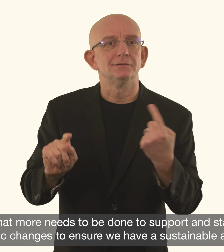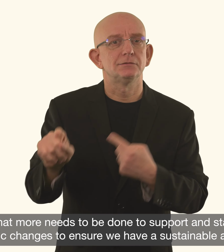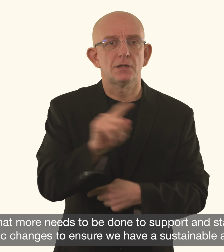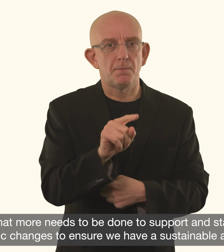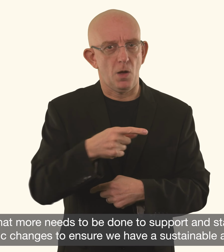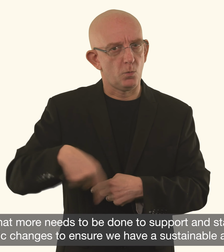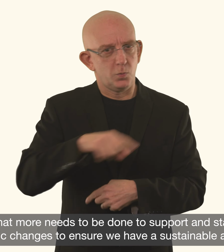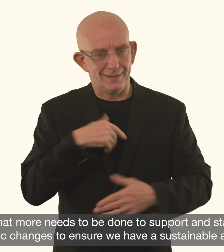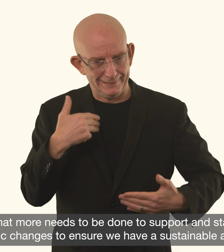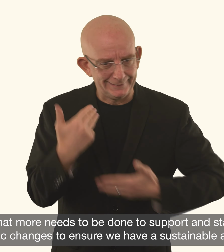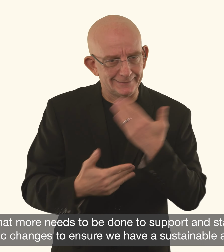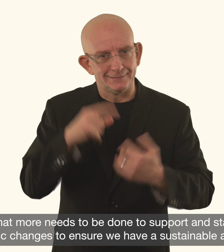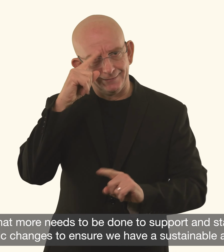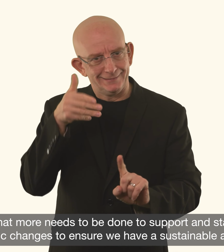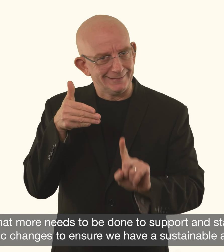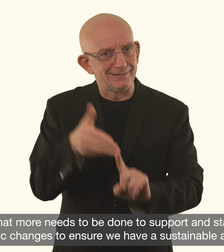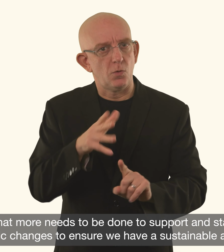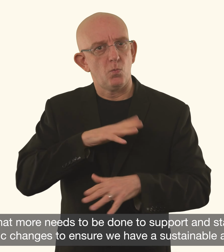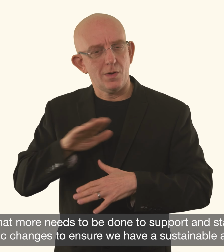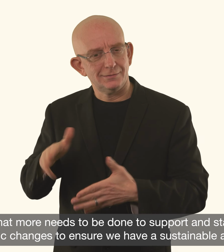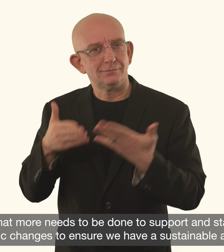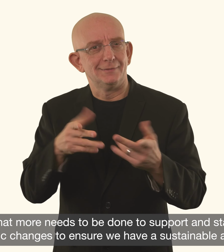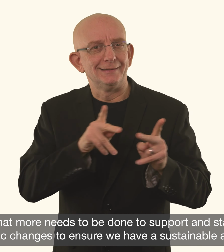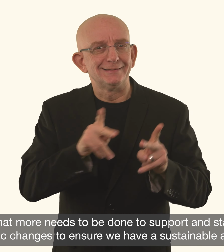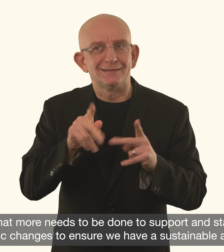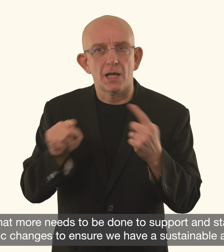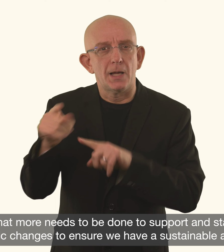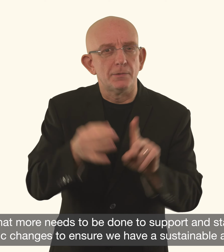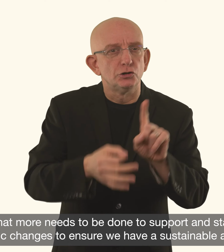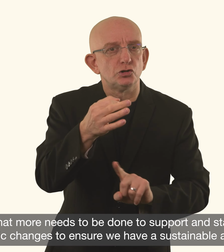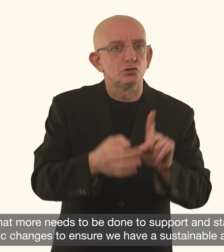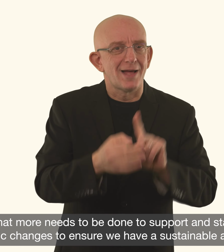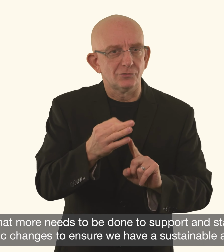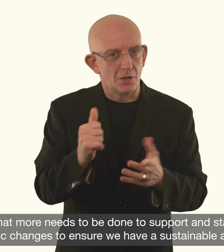As we deliver systemic changes to ensure that we have a sustainable and effective system.